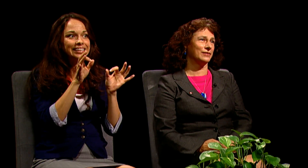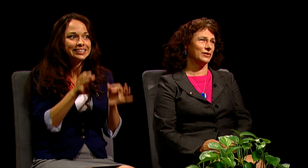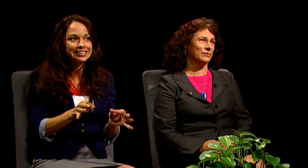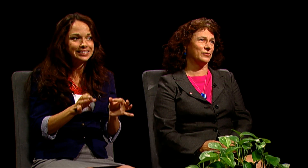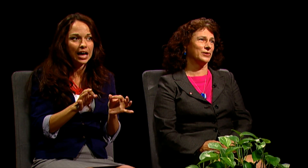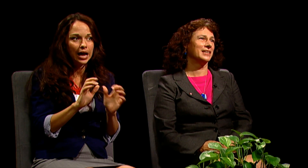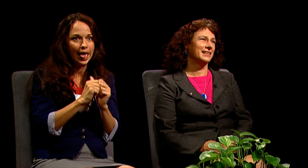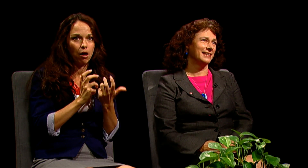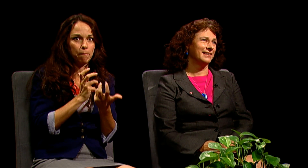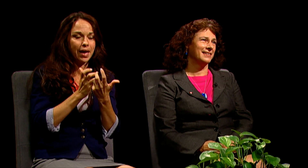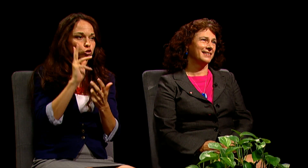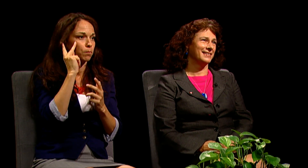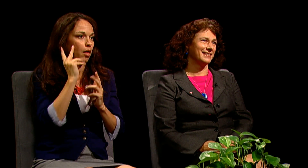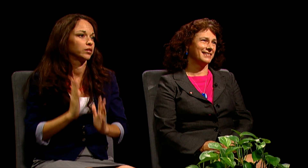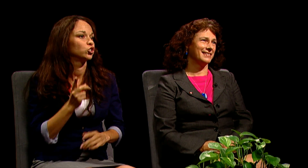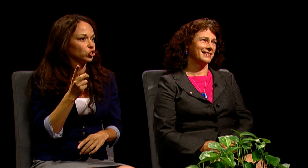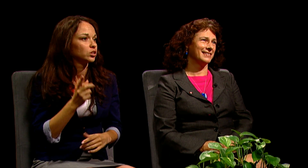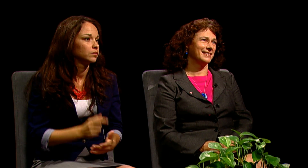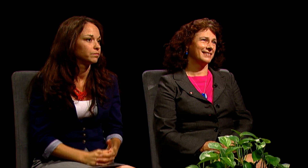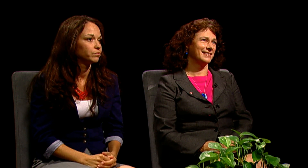they want to vote for.